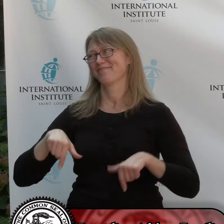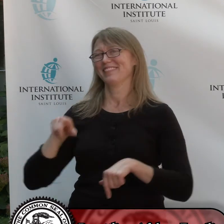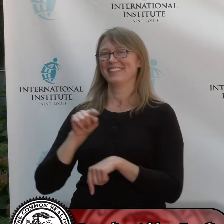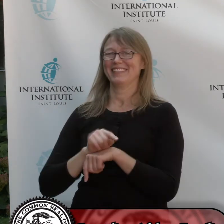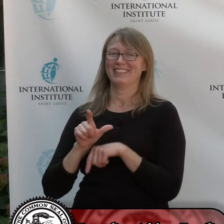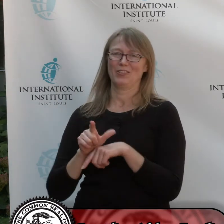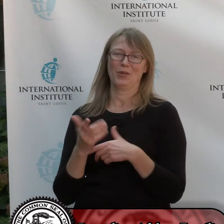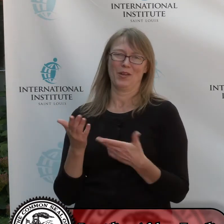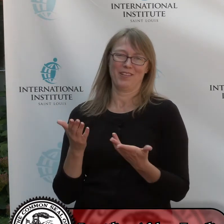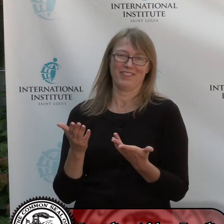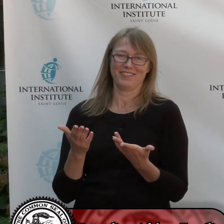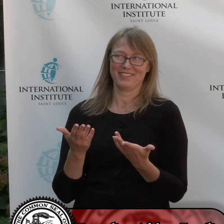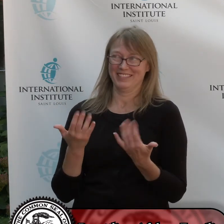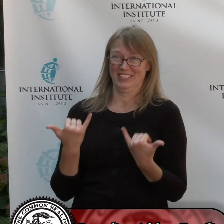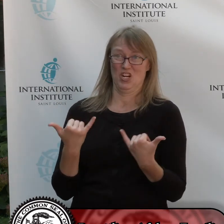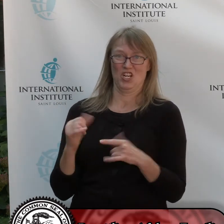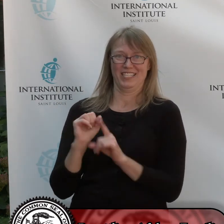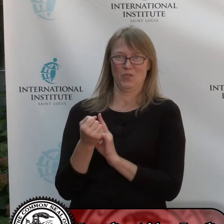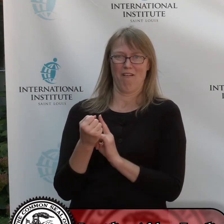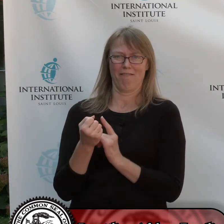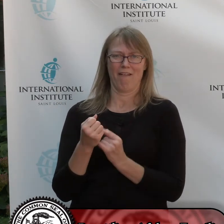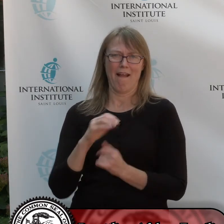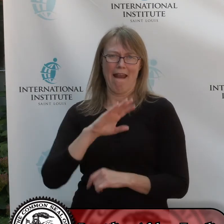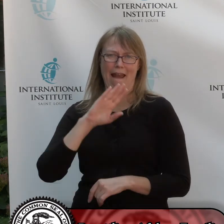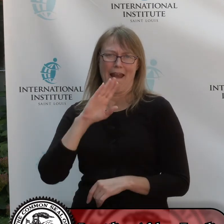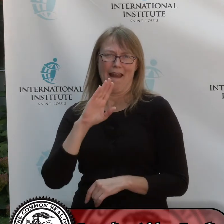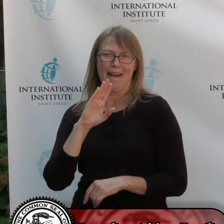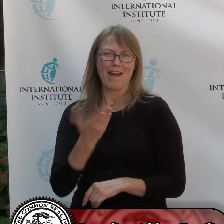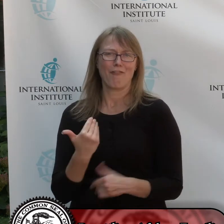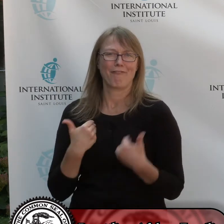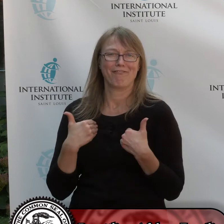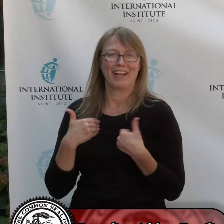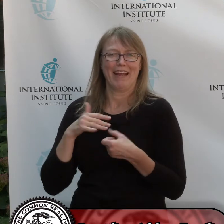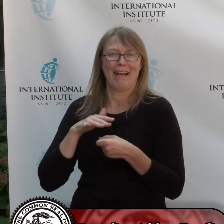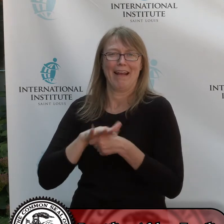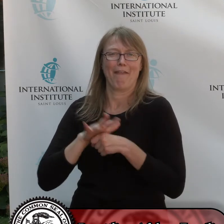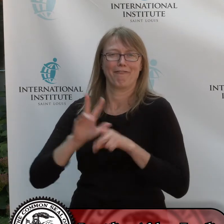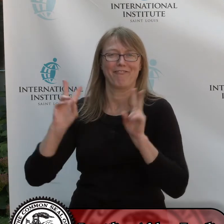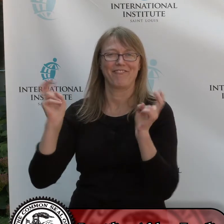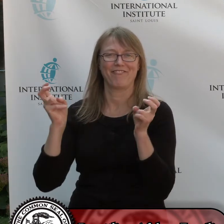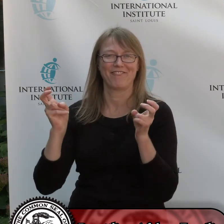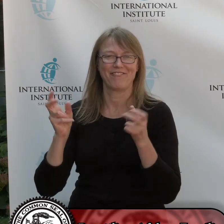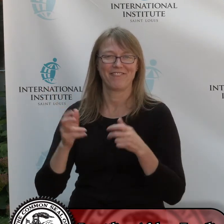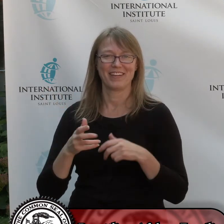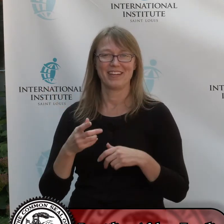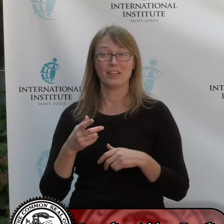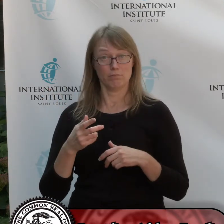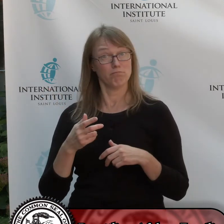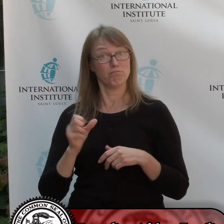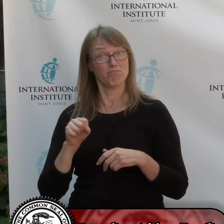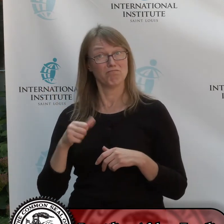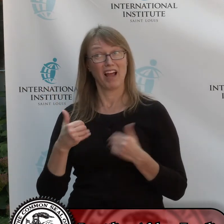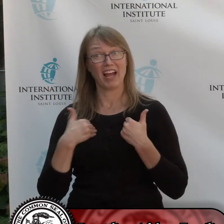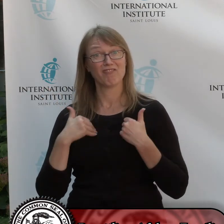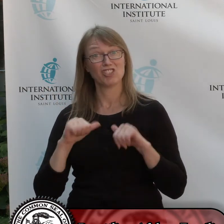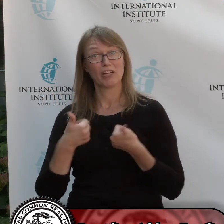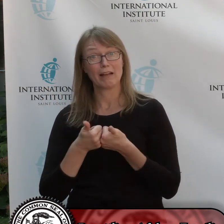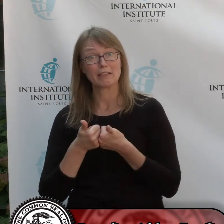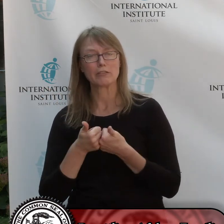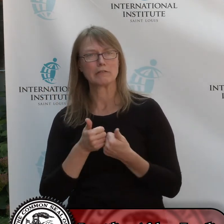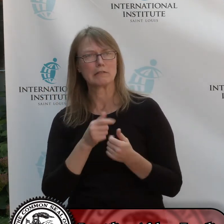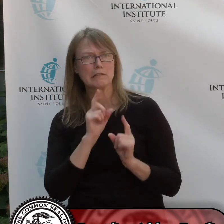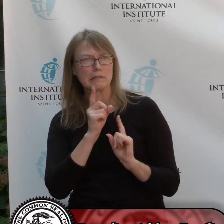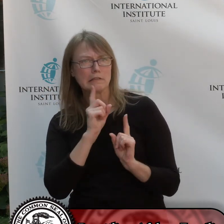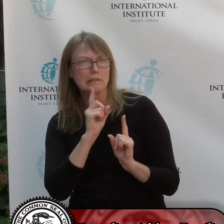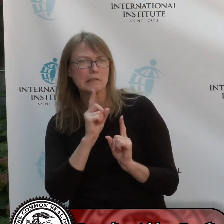in the current situation. It's a challenge. We are working with stakeholders and looking at Greater St. Louis Inc. that